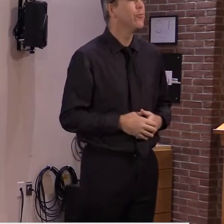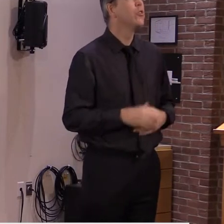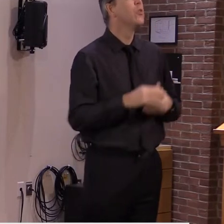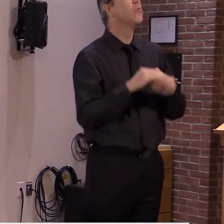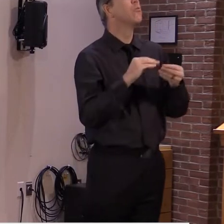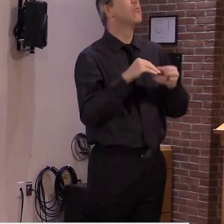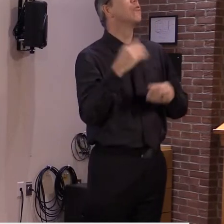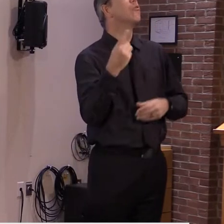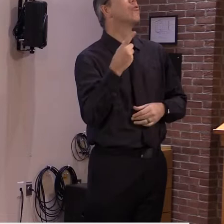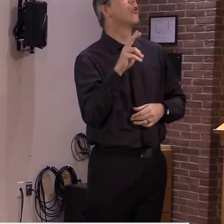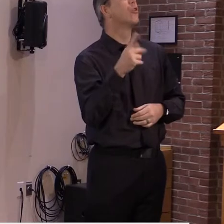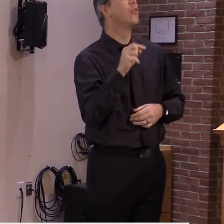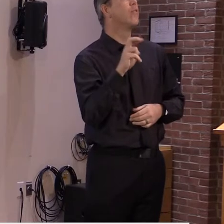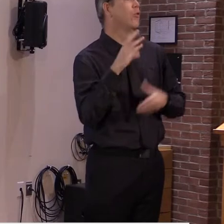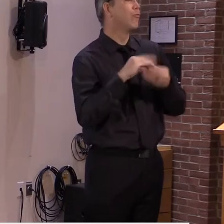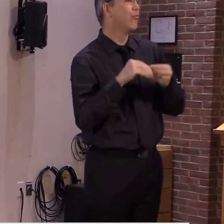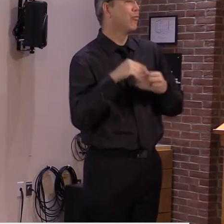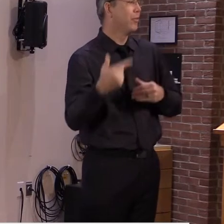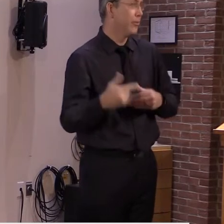for the holiday.